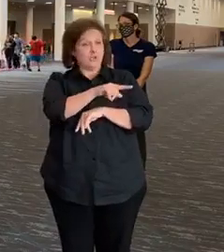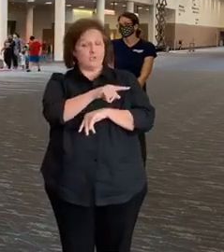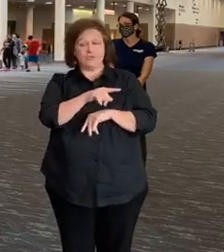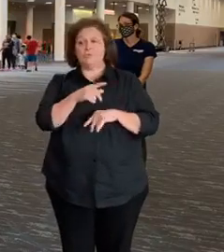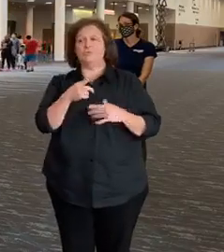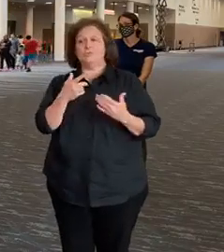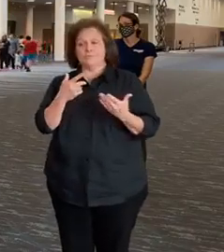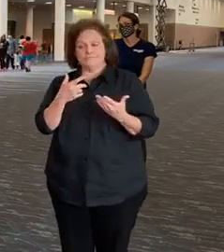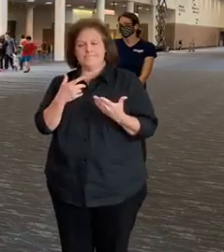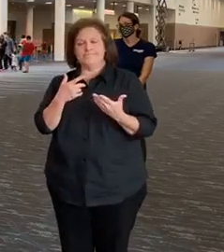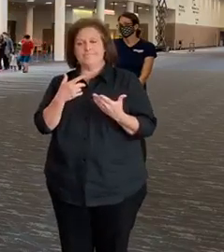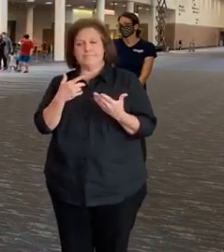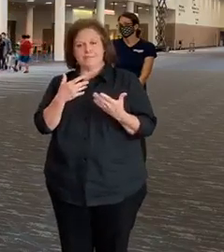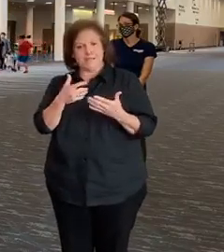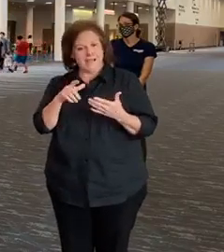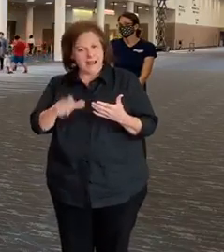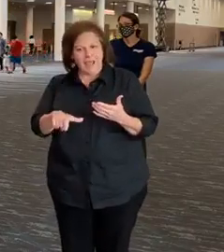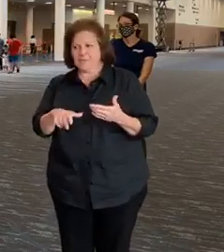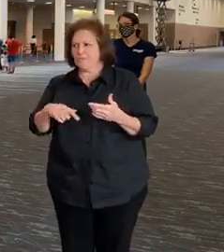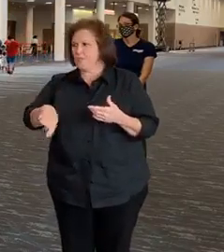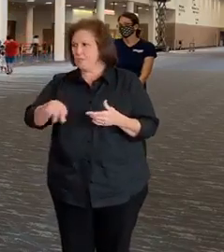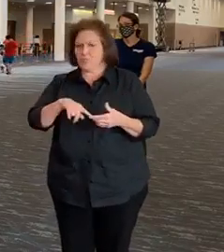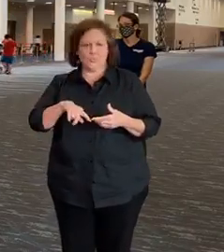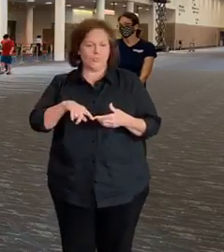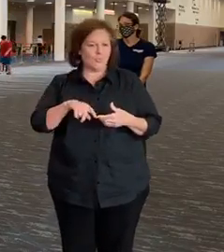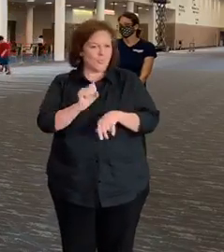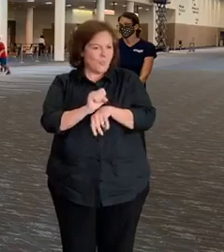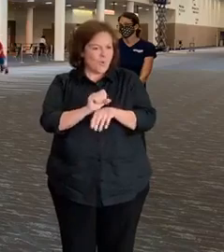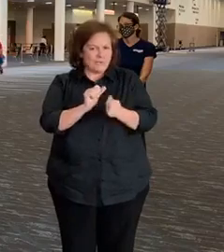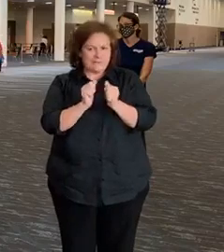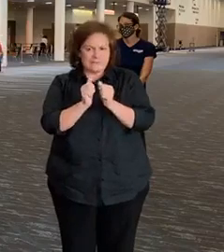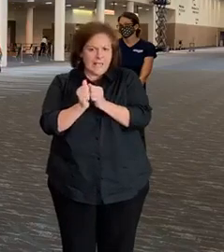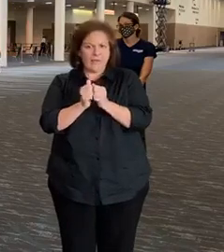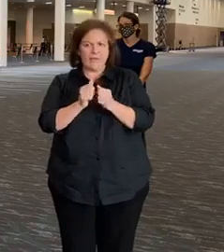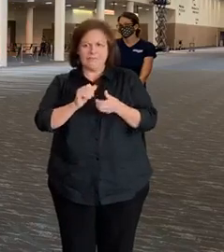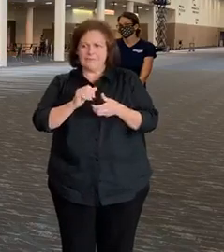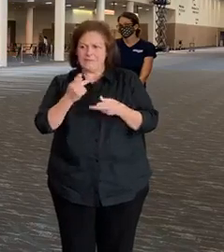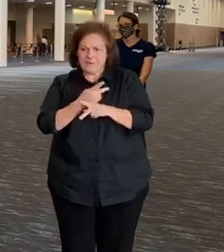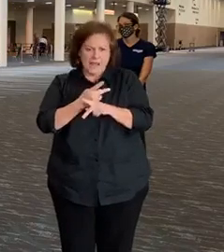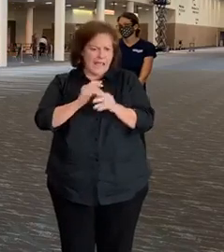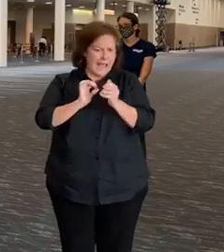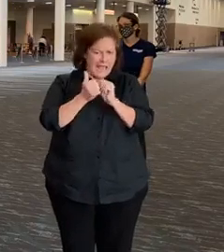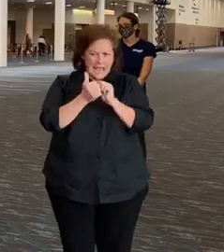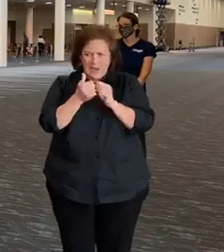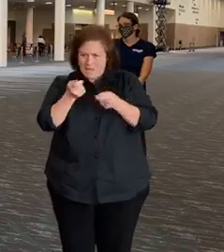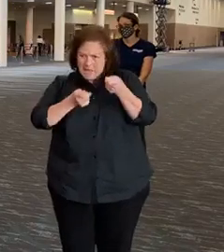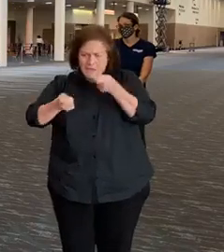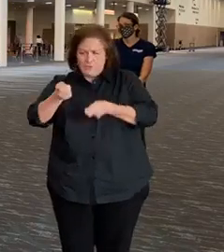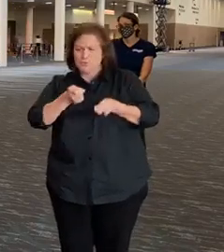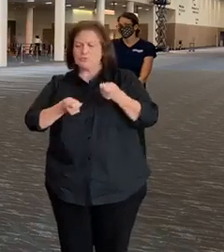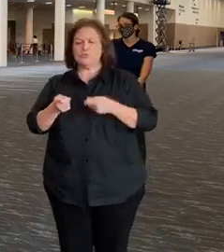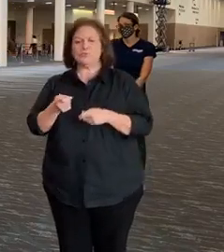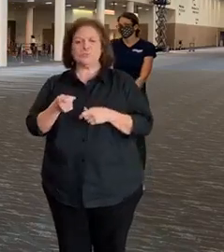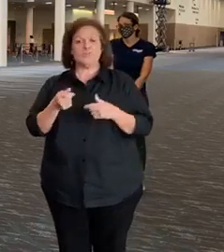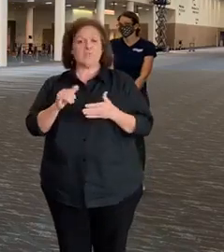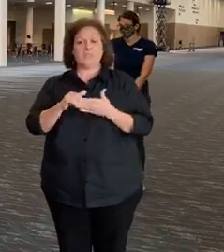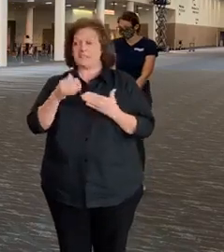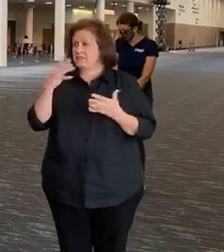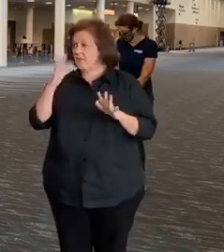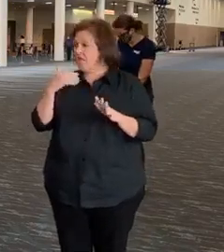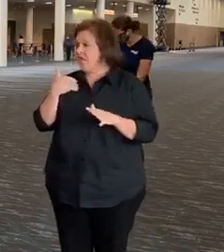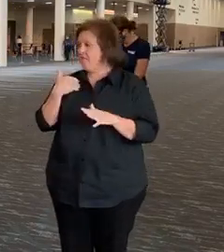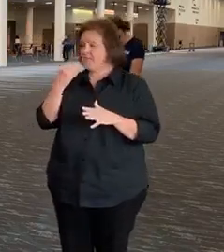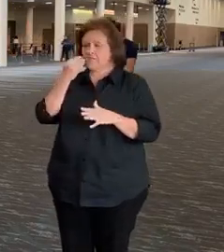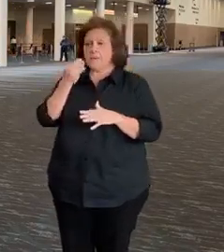know, there's a lot of coordination that needs to go into this, and that's what we're trying to do right now. So that is the report that I have for right now, and I'd ask